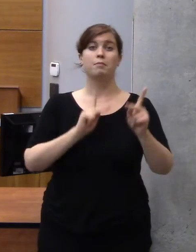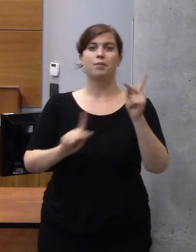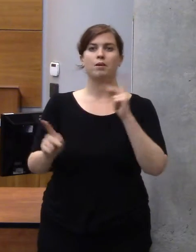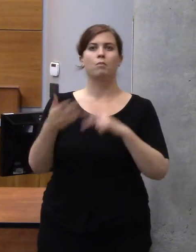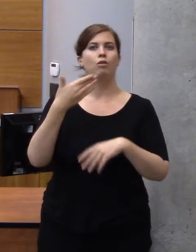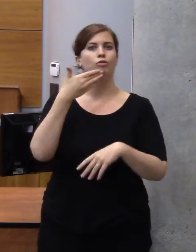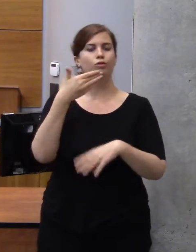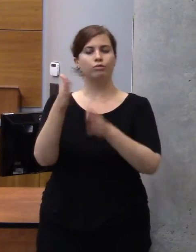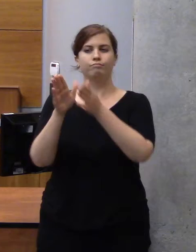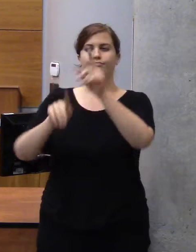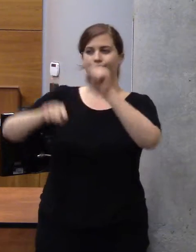organization.